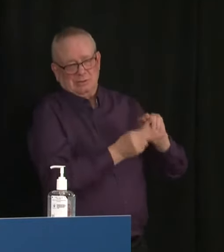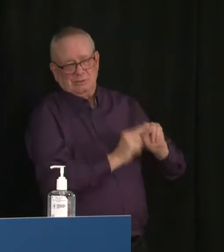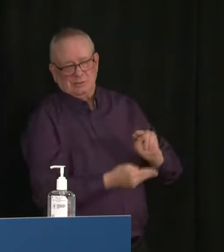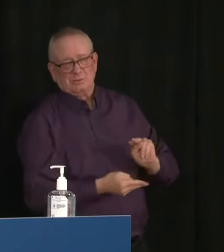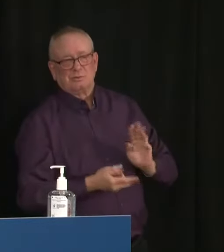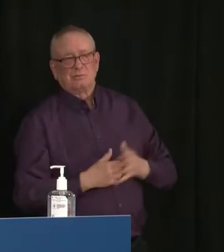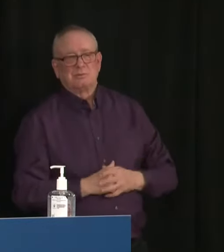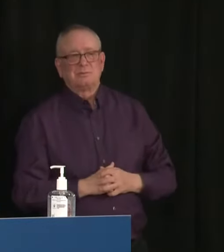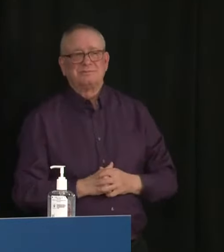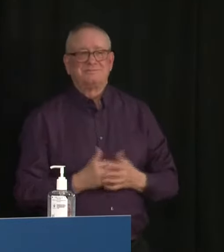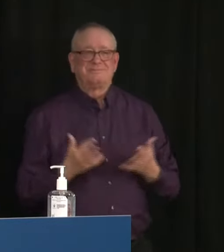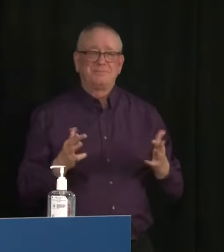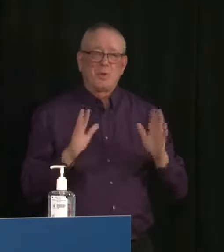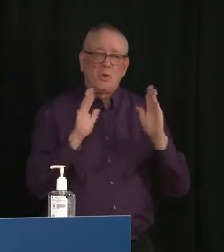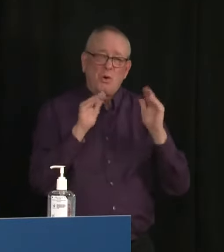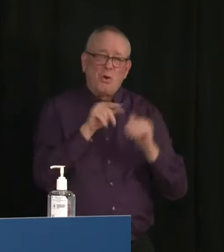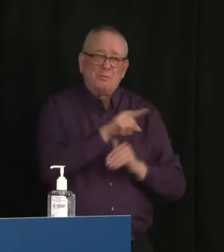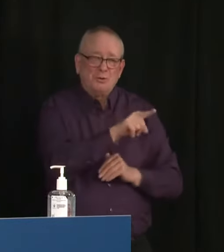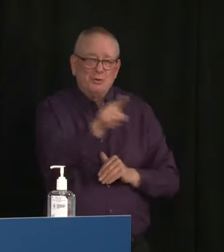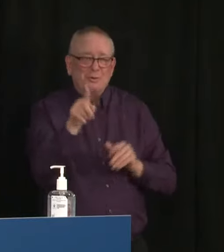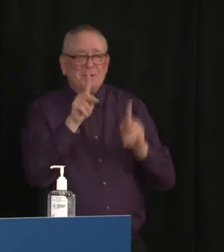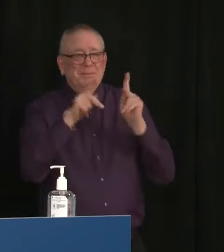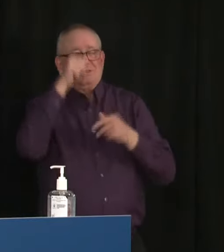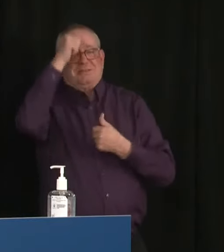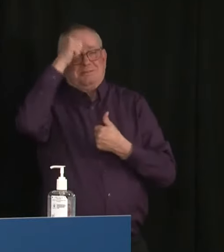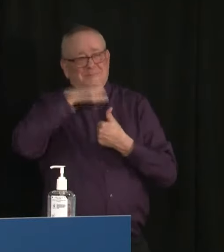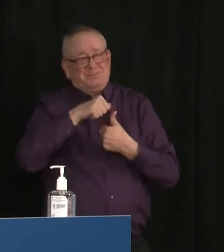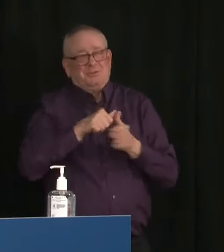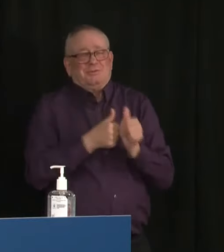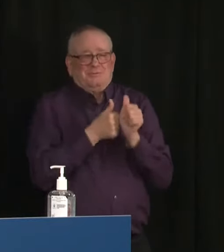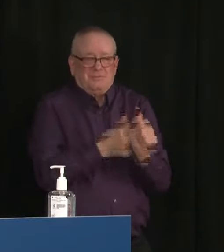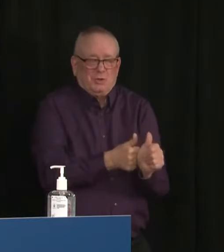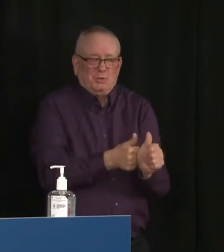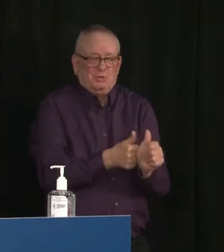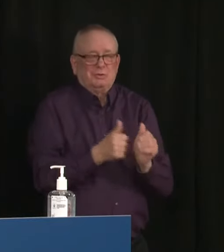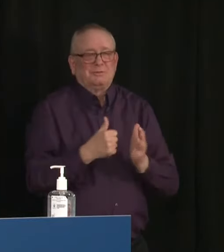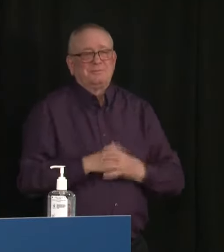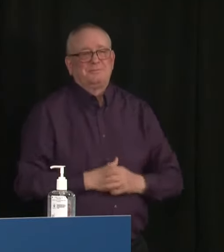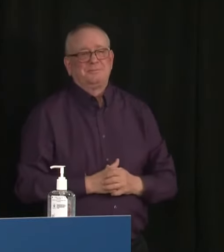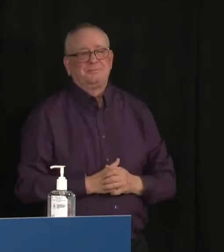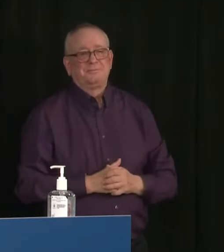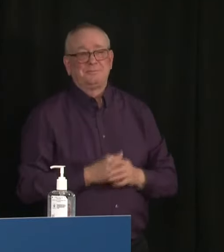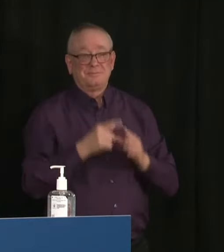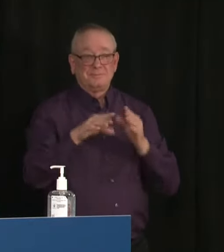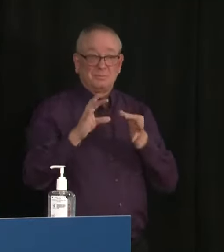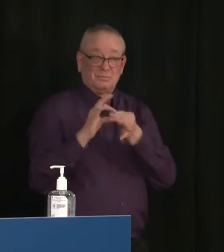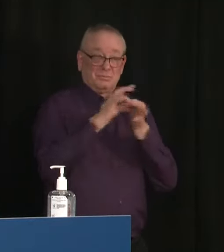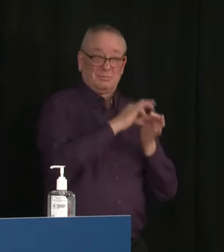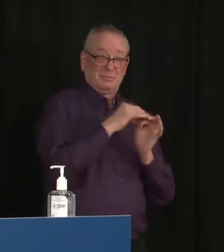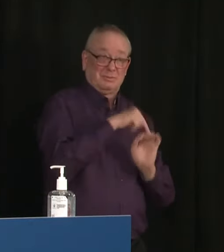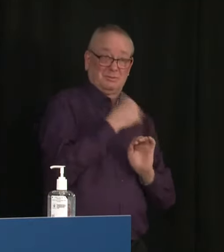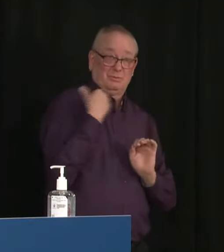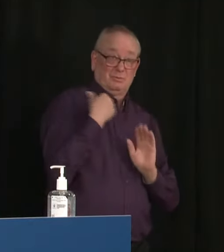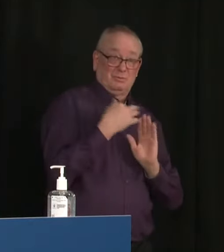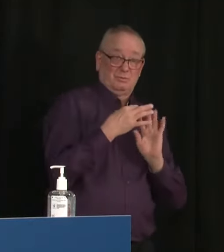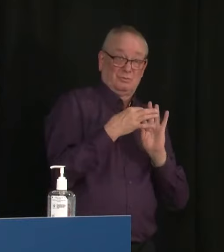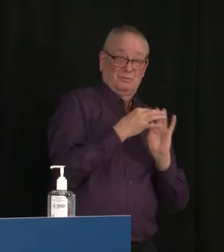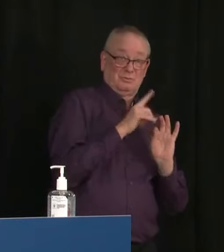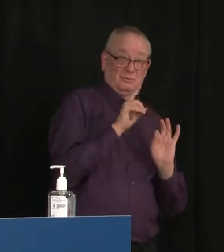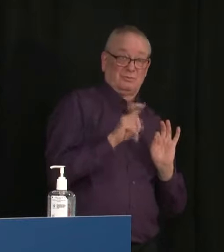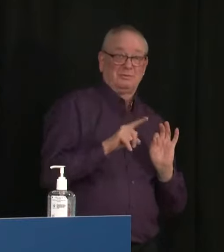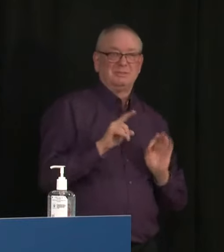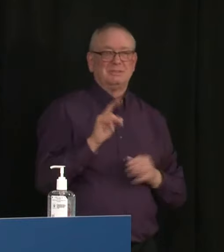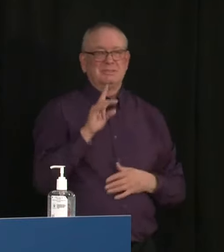there a follow-up question, Francois? Yes. I wanted to know, we have 7 more deaths today. A lot of these people are